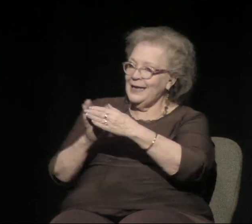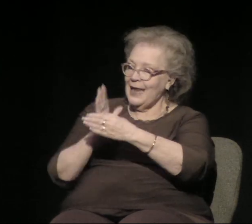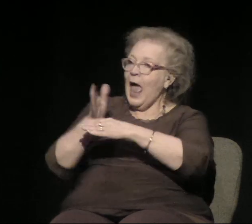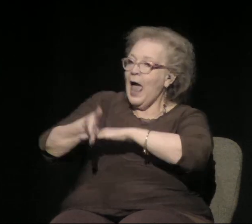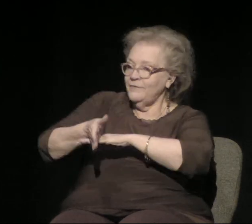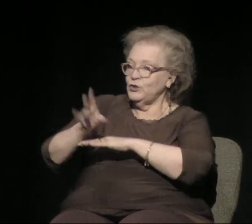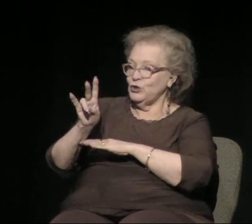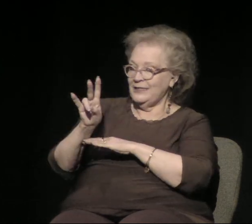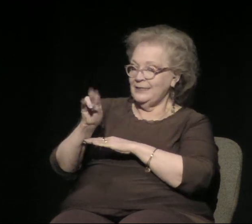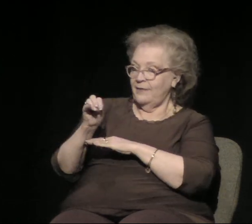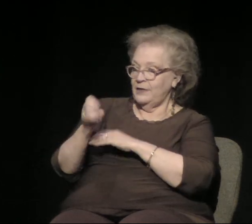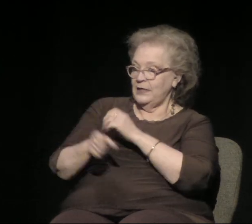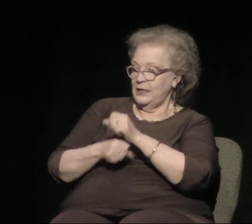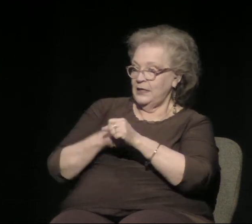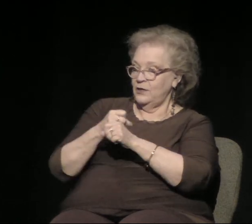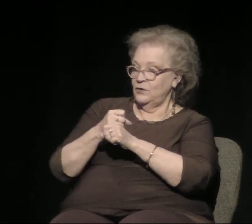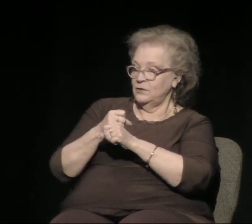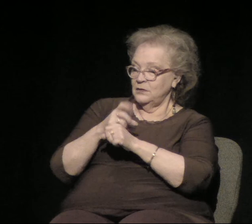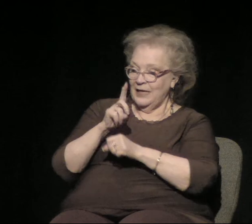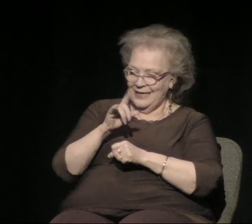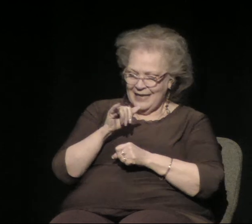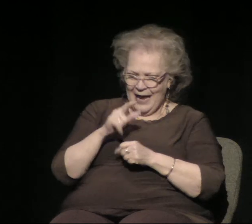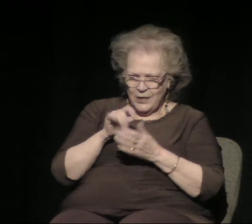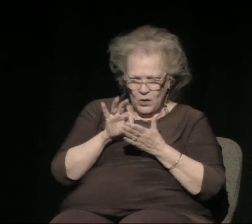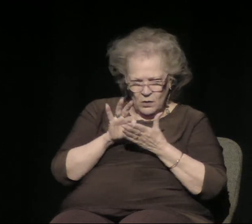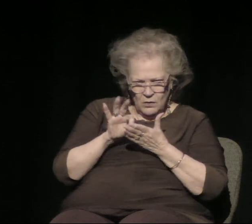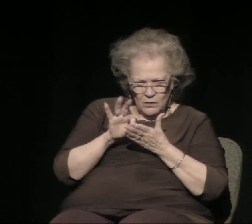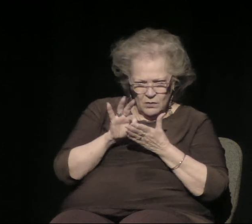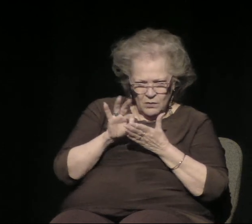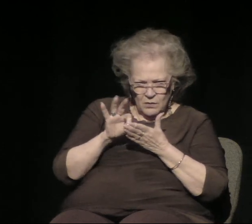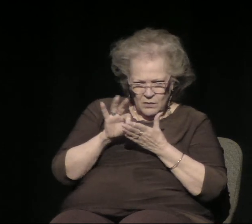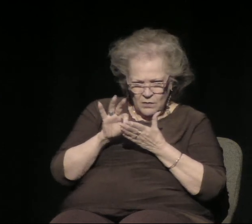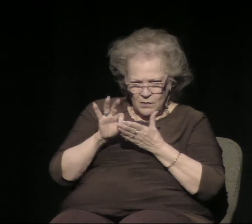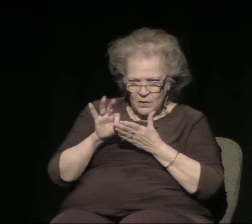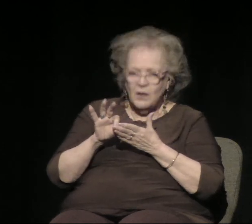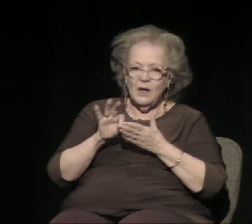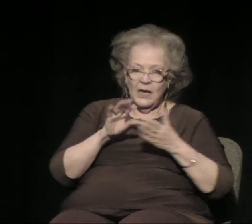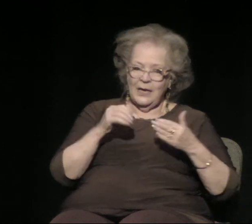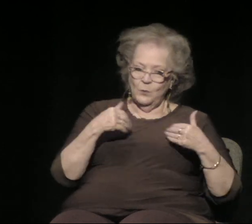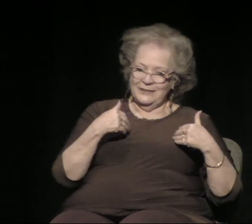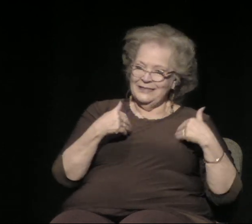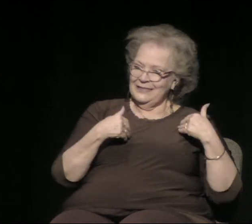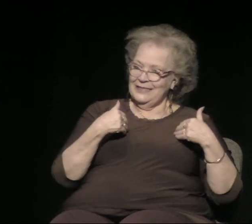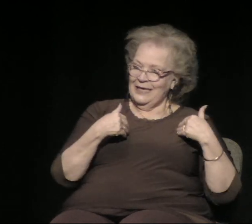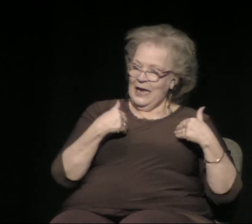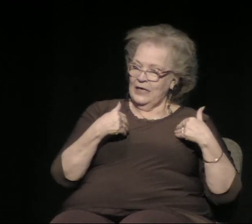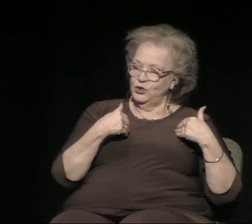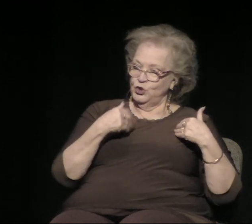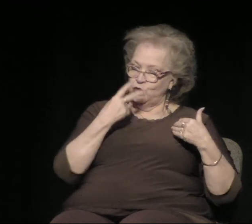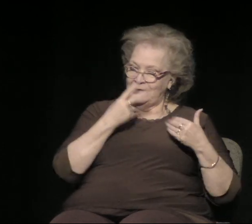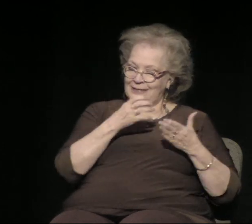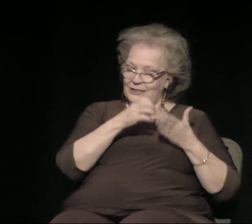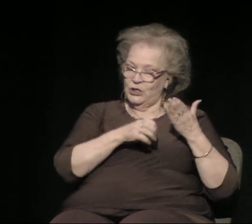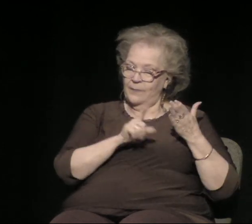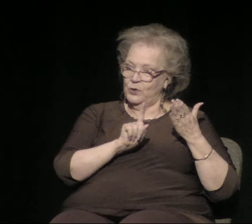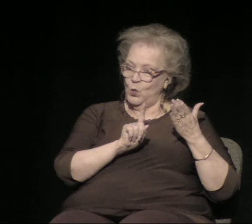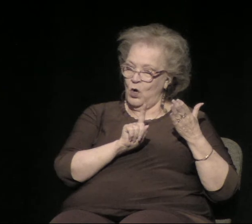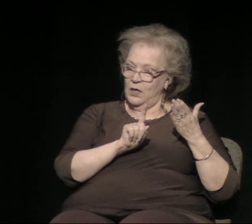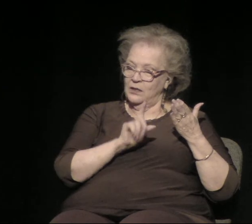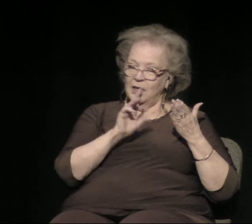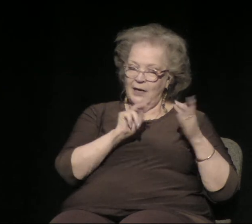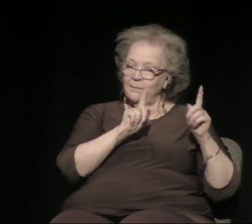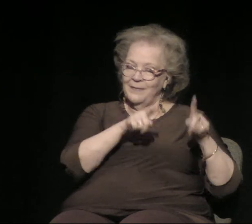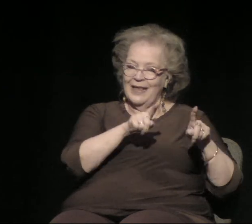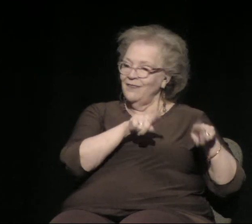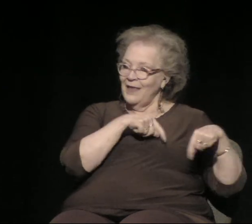years. And Daniel's doing the math. He was taken into Babylon as a teenager, see chapter 1. And he had been